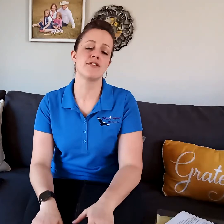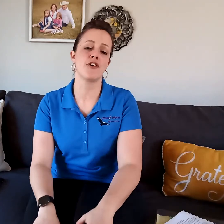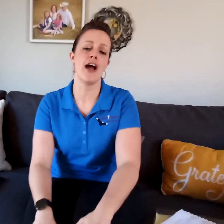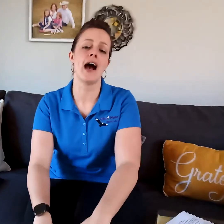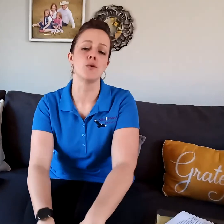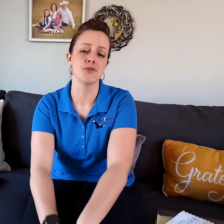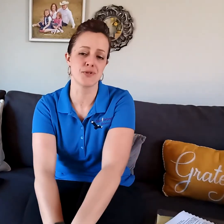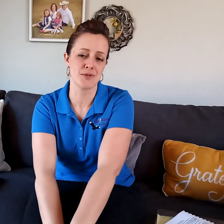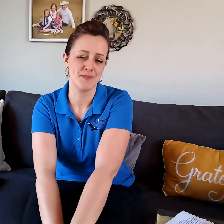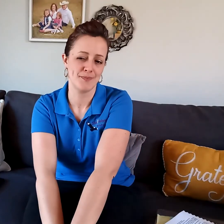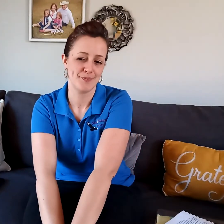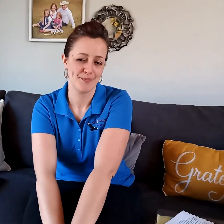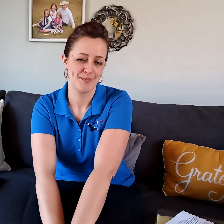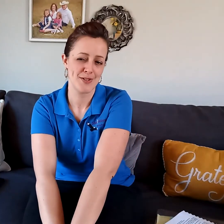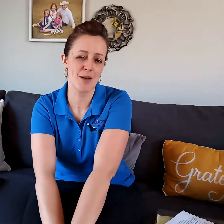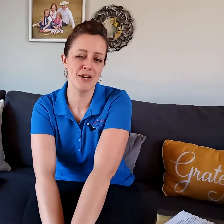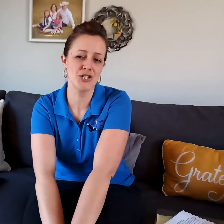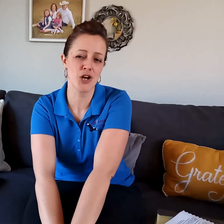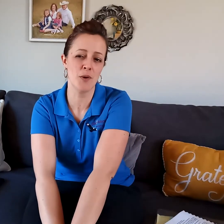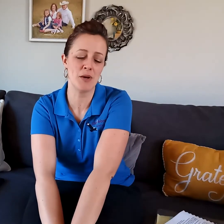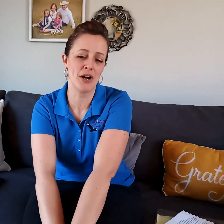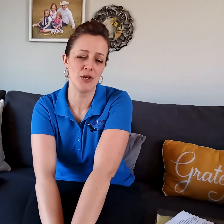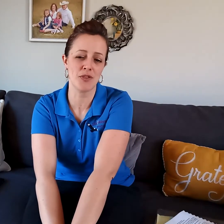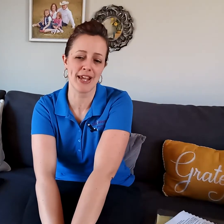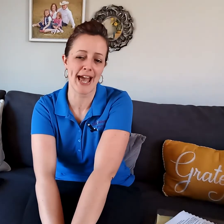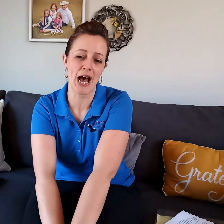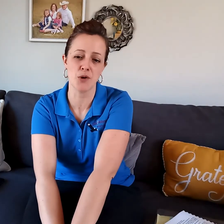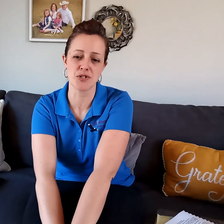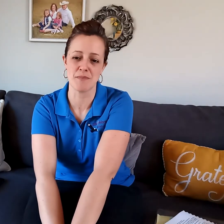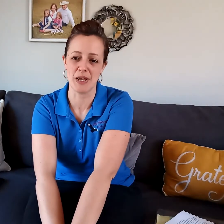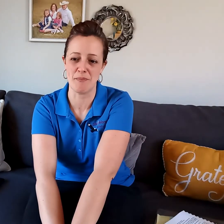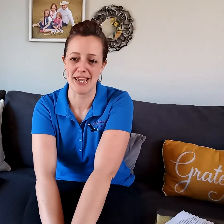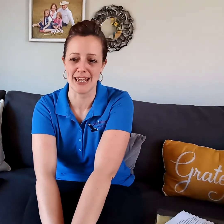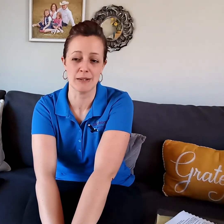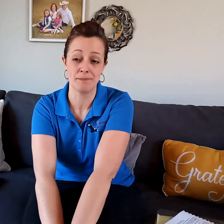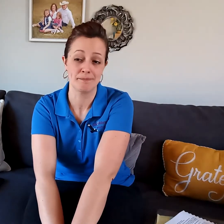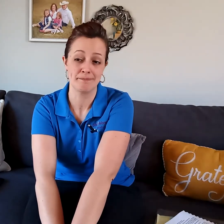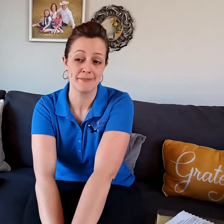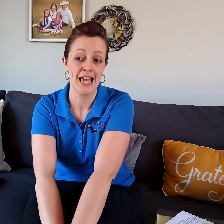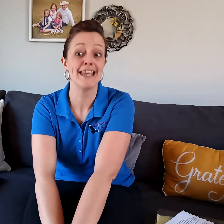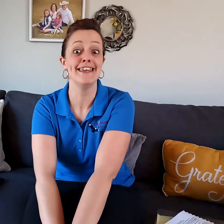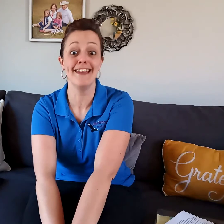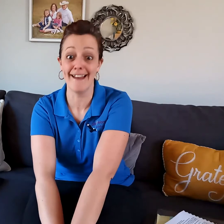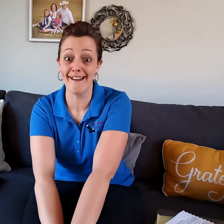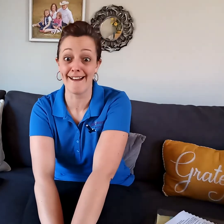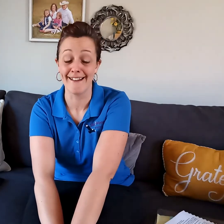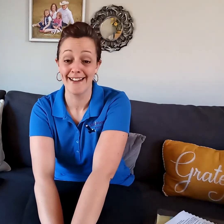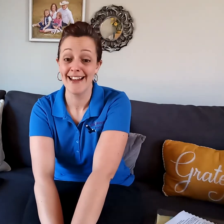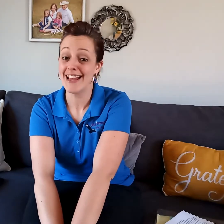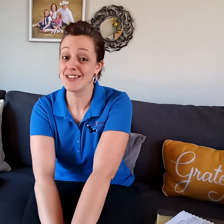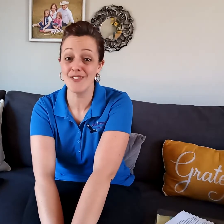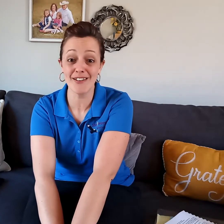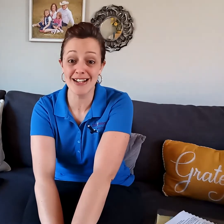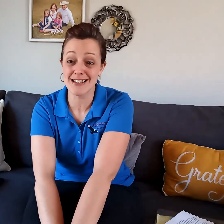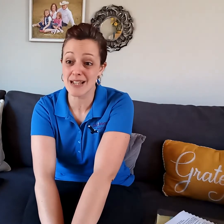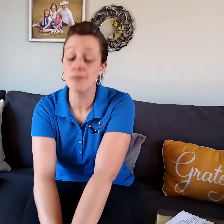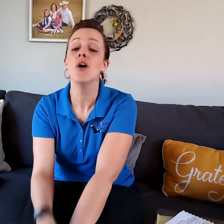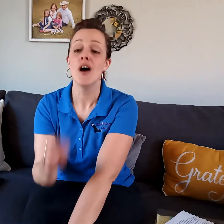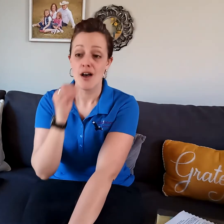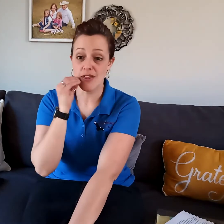a house? Somebody show me what you think house might be. Yeah, it's very simple. The